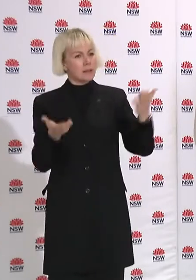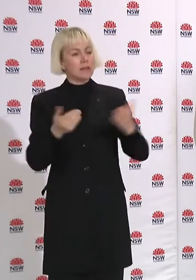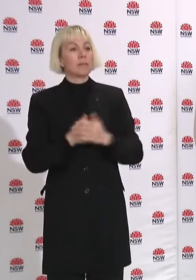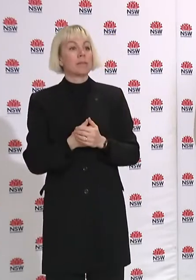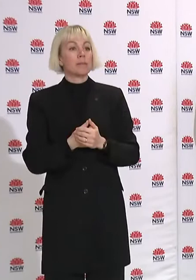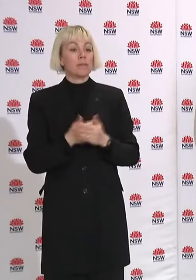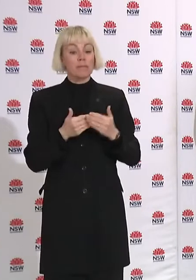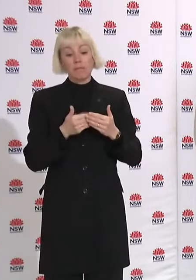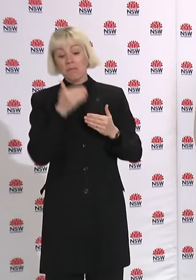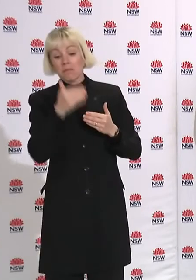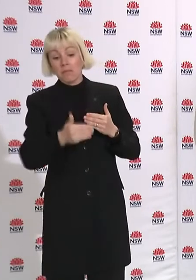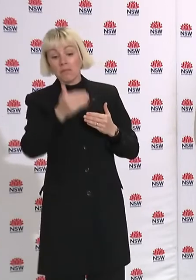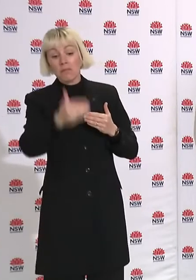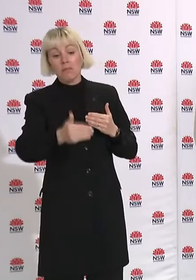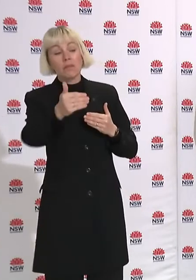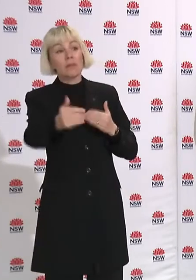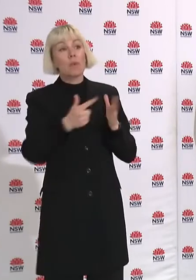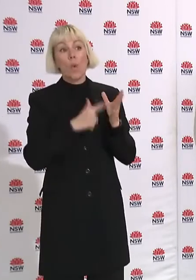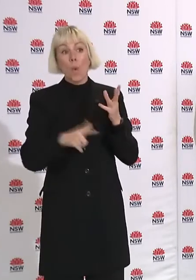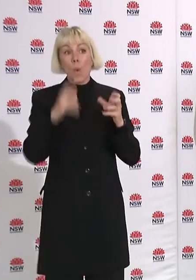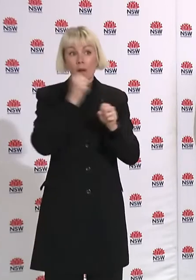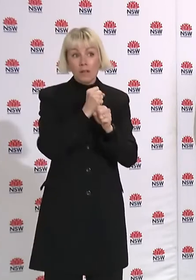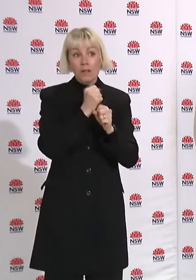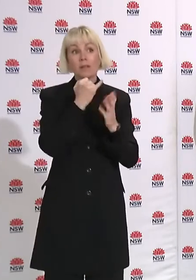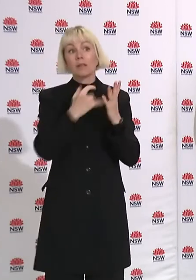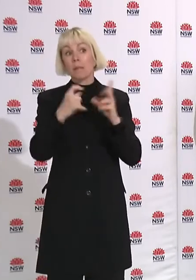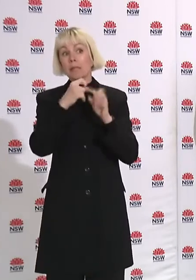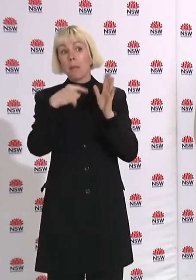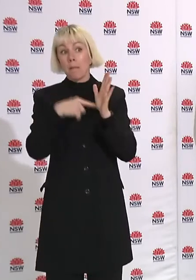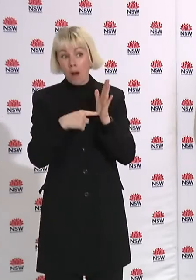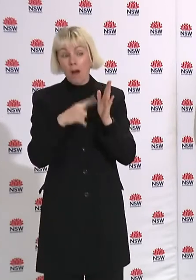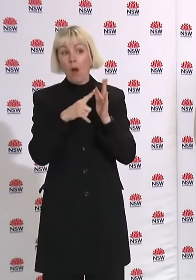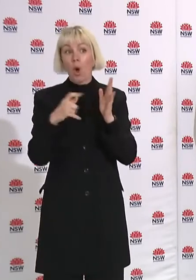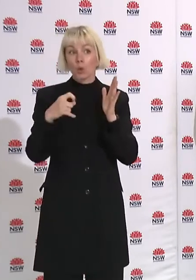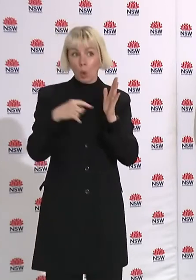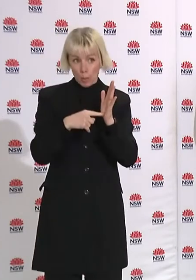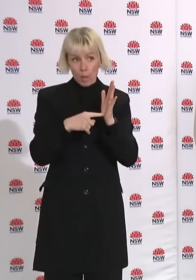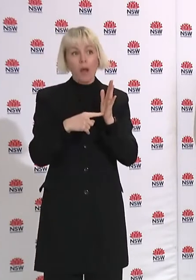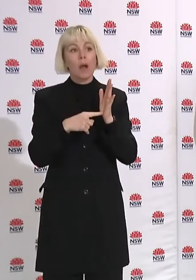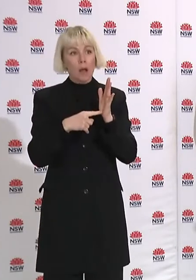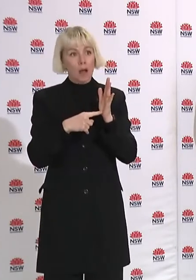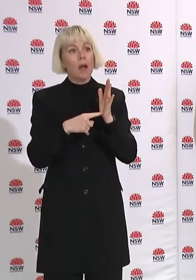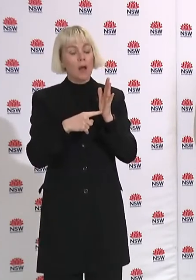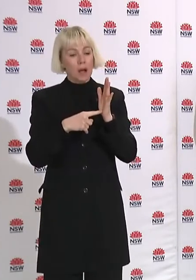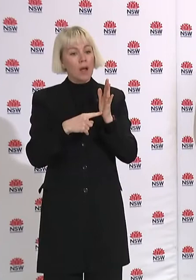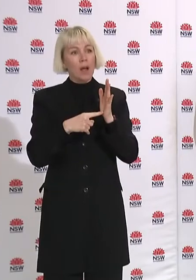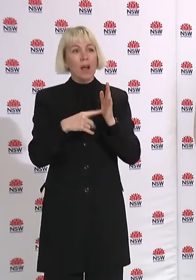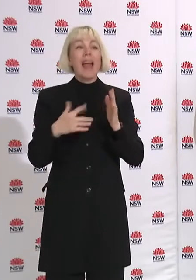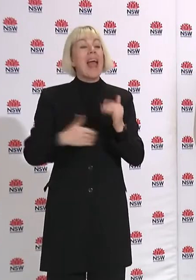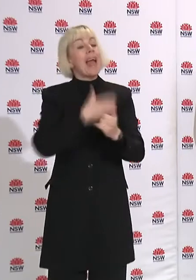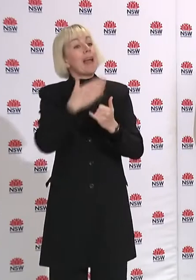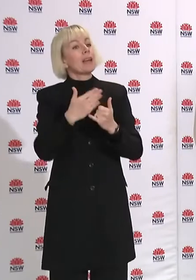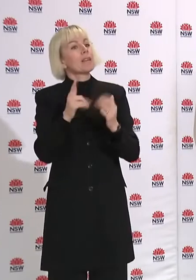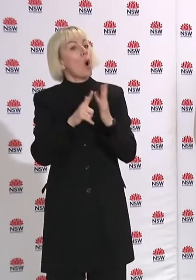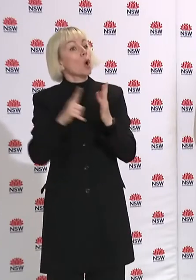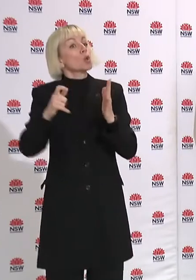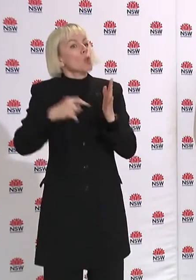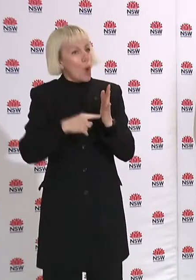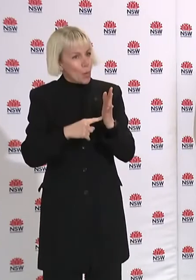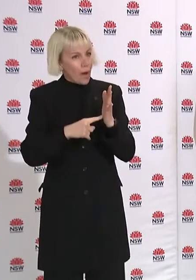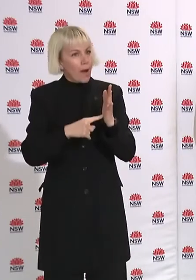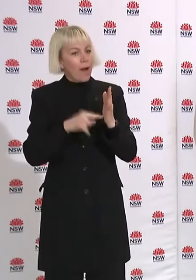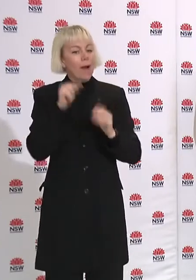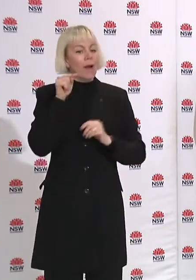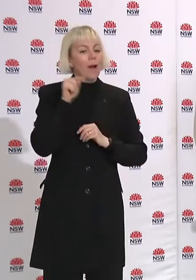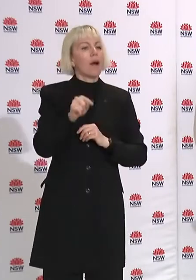August, September and October. According to the federal vaccination rollout, by the end of October, we will be at a stage